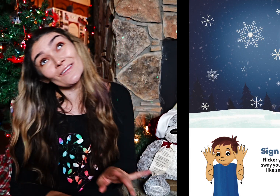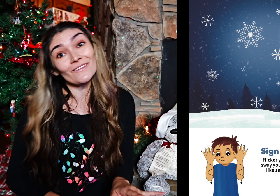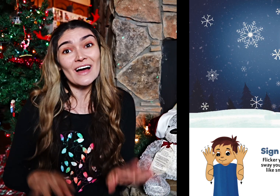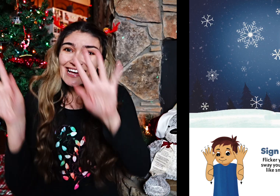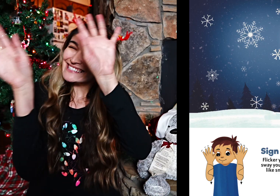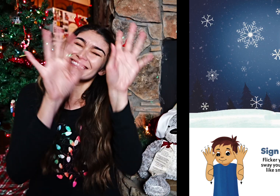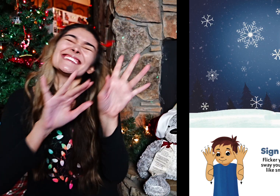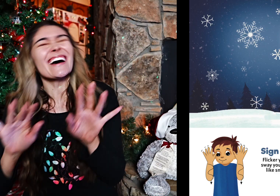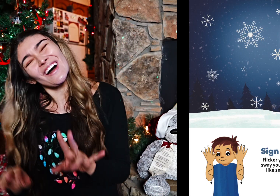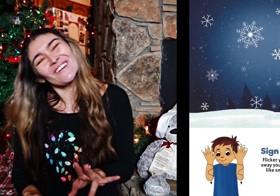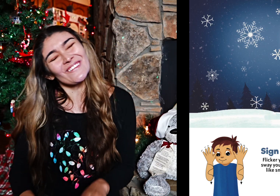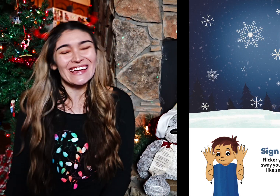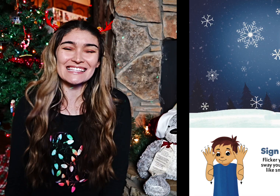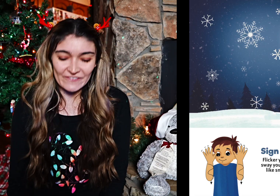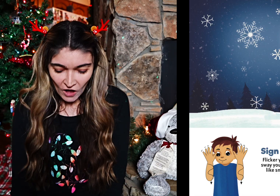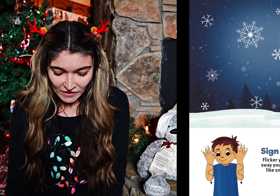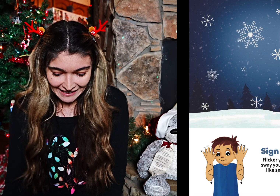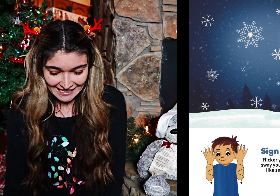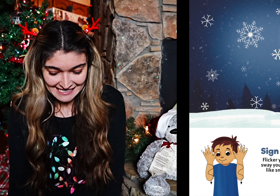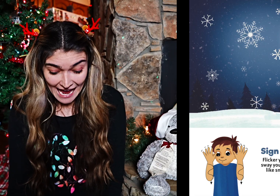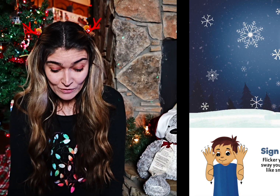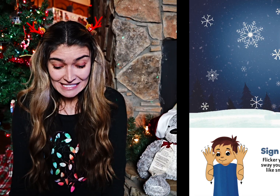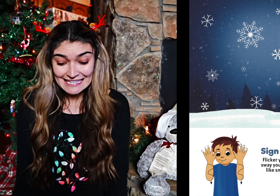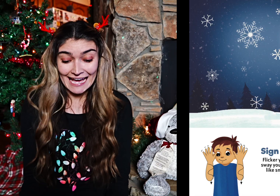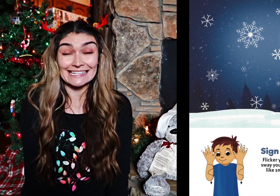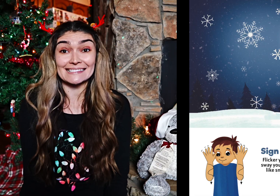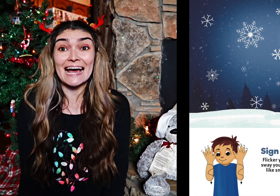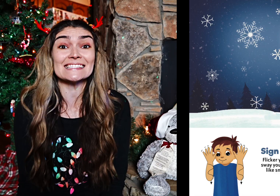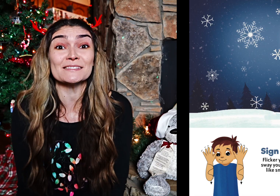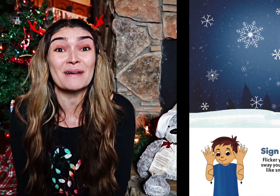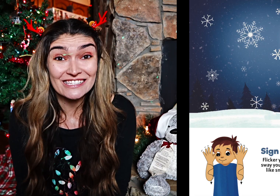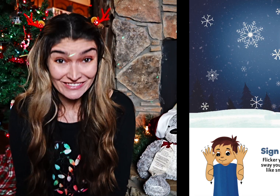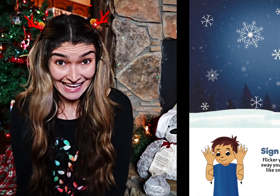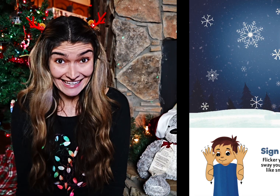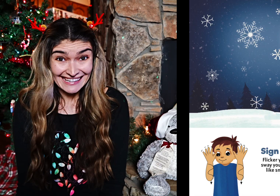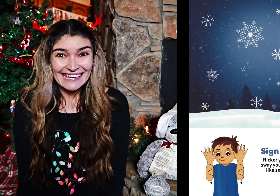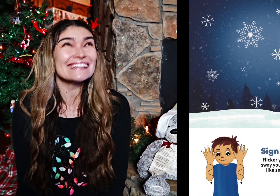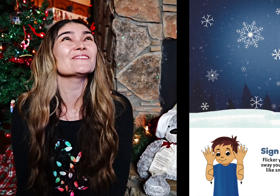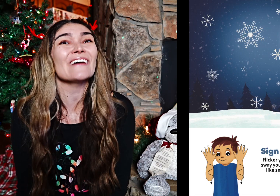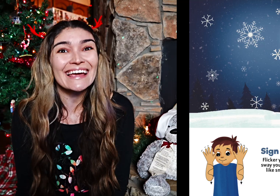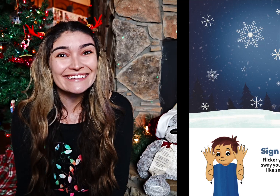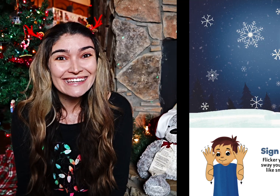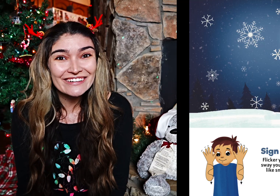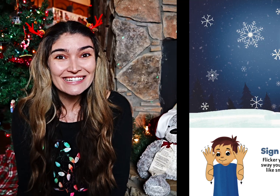Snow is falling down tonight. A special night. It's finally